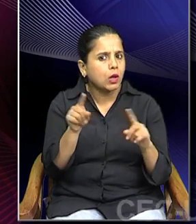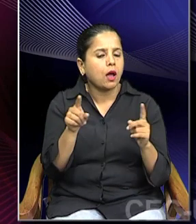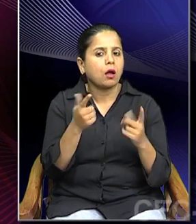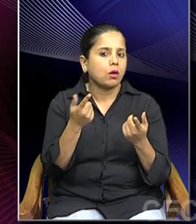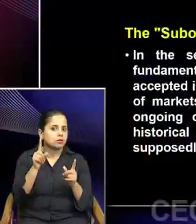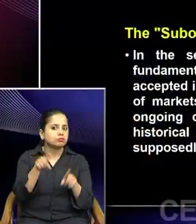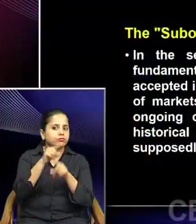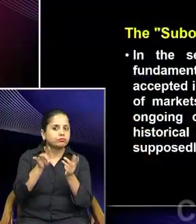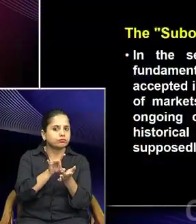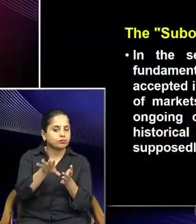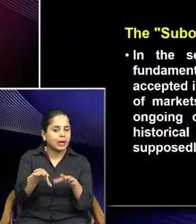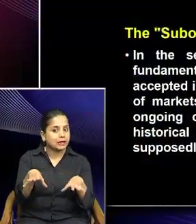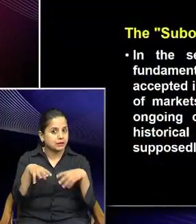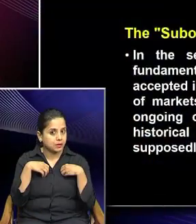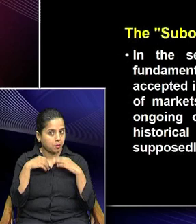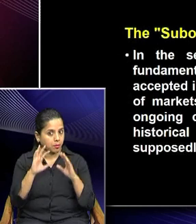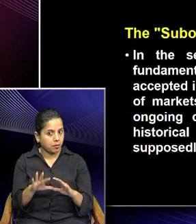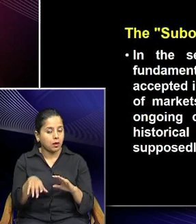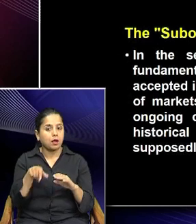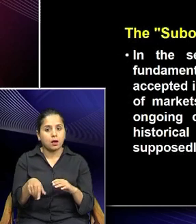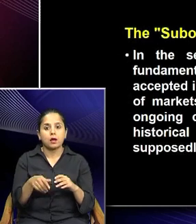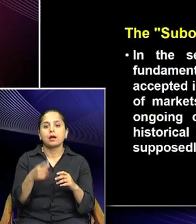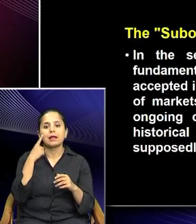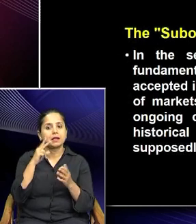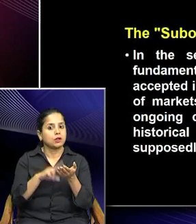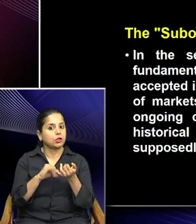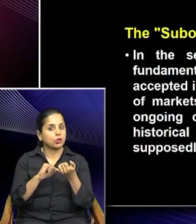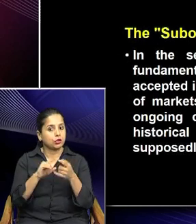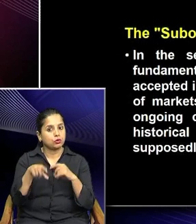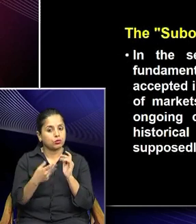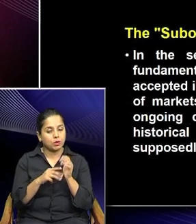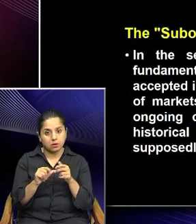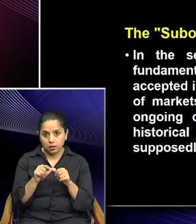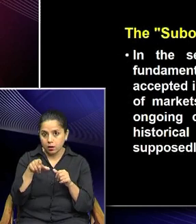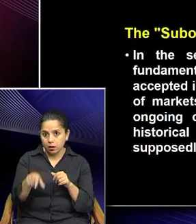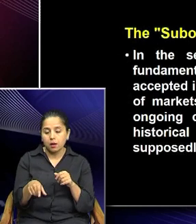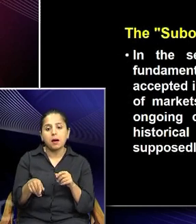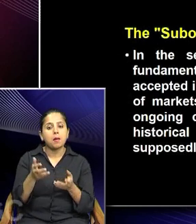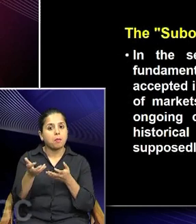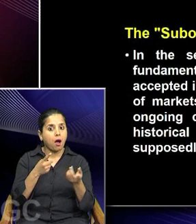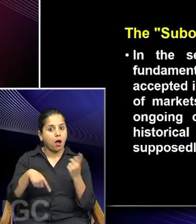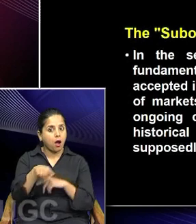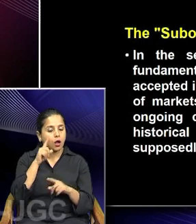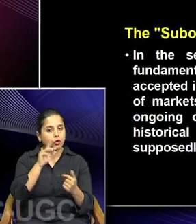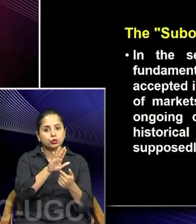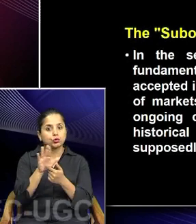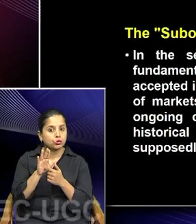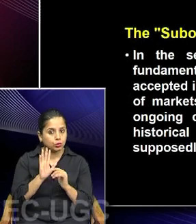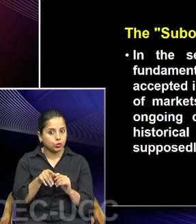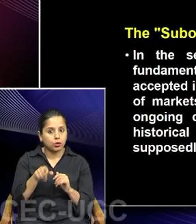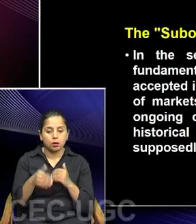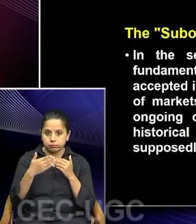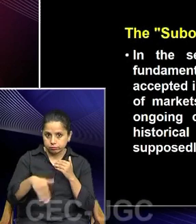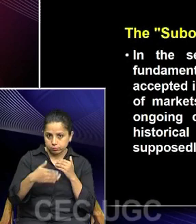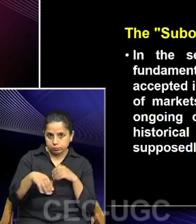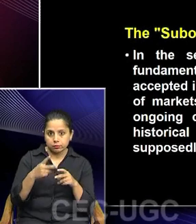rejection of the accepted instrumentalist paradigm of market by demonstrating the